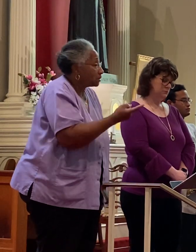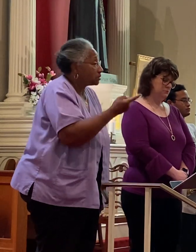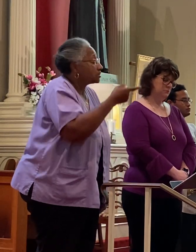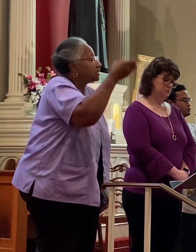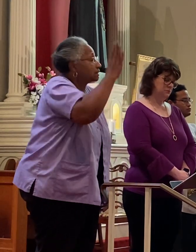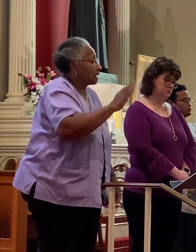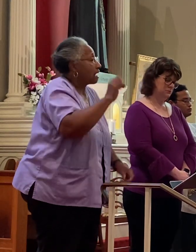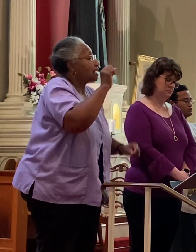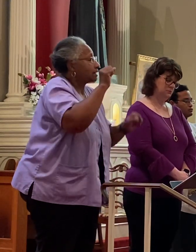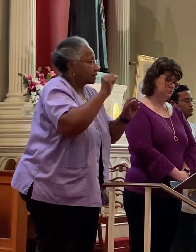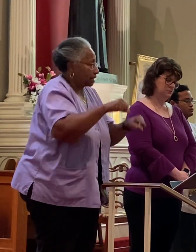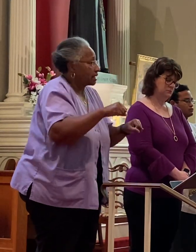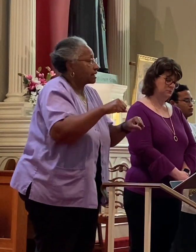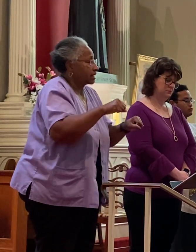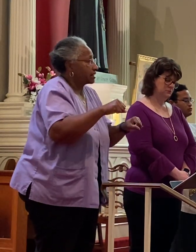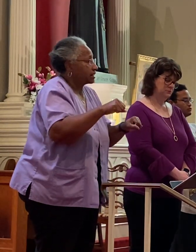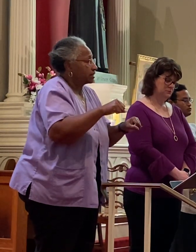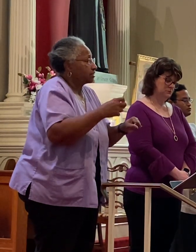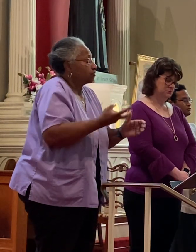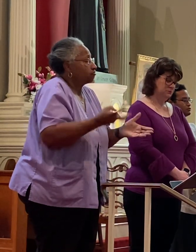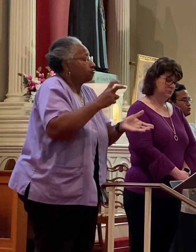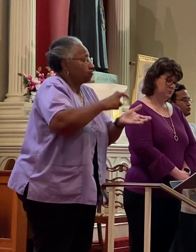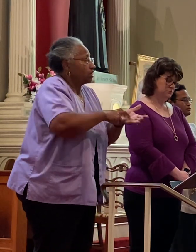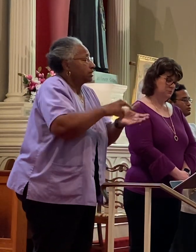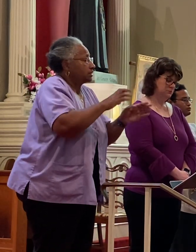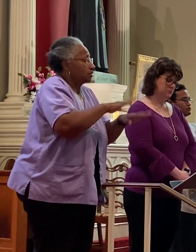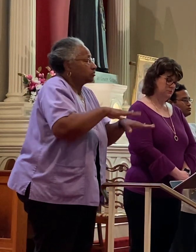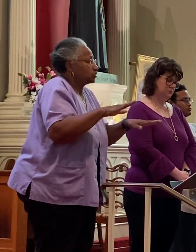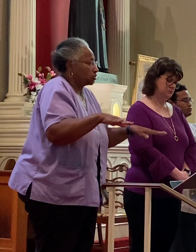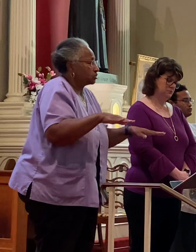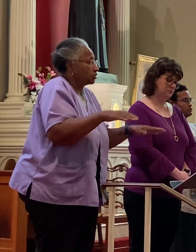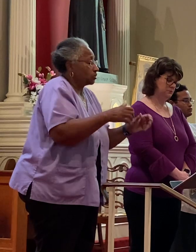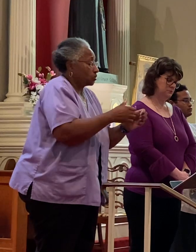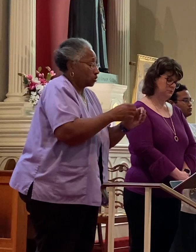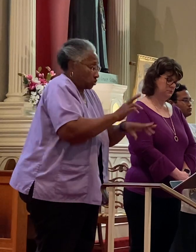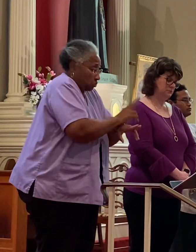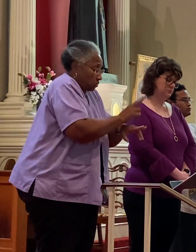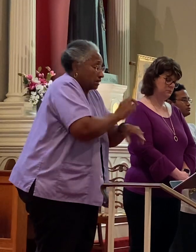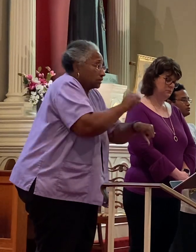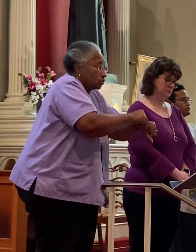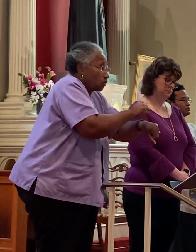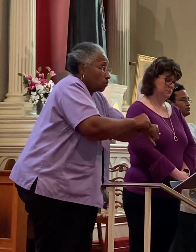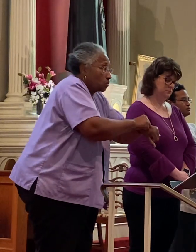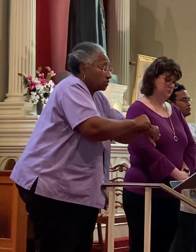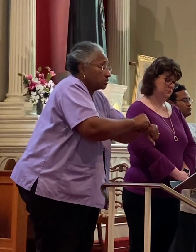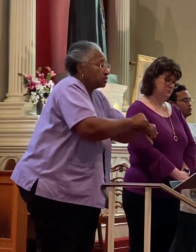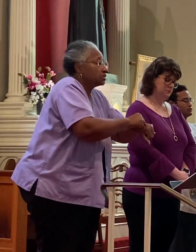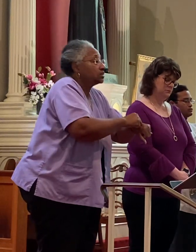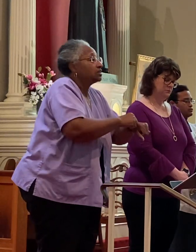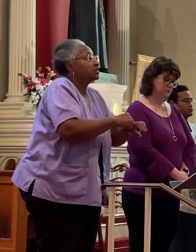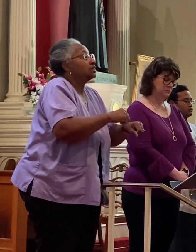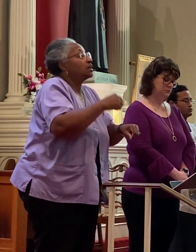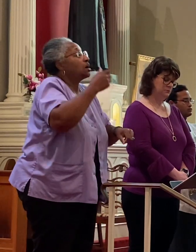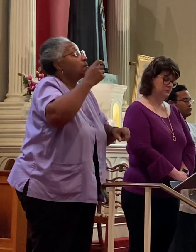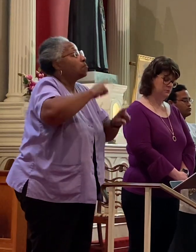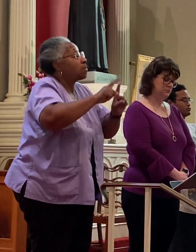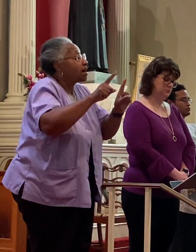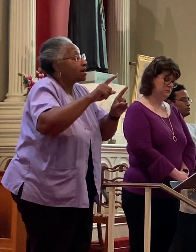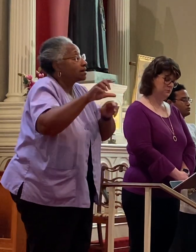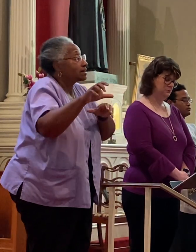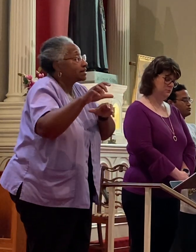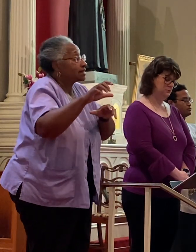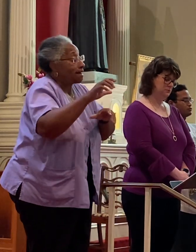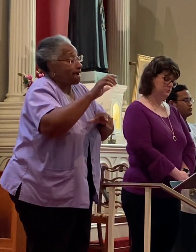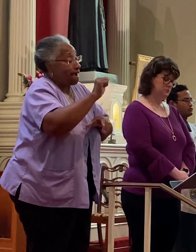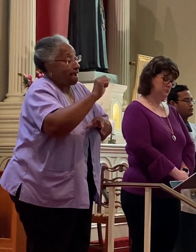raise up children to Abraham from these stones. Even now the axe lies at the root of the